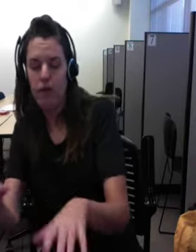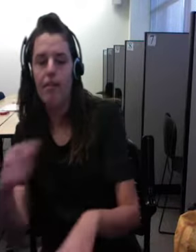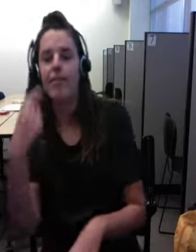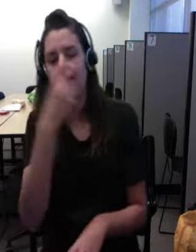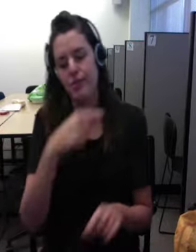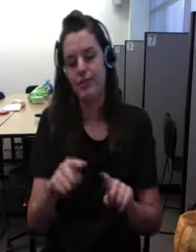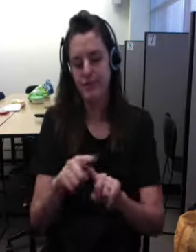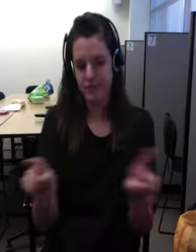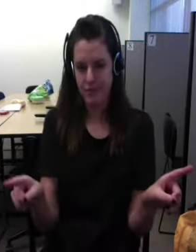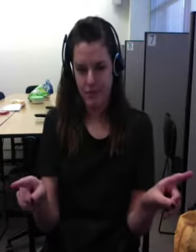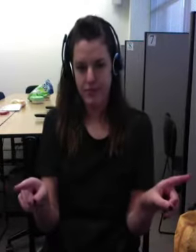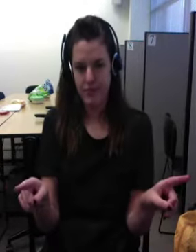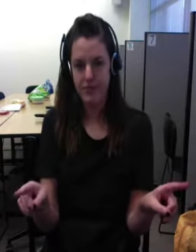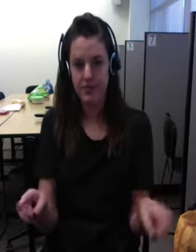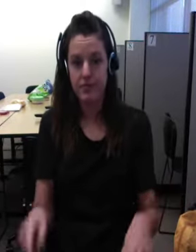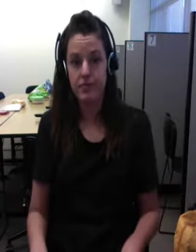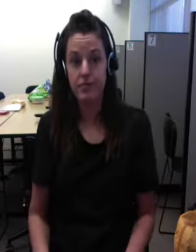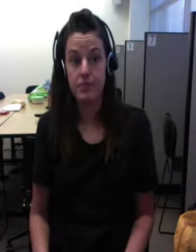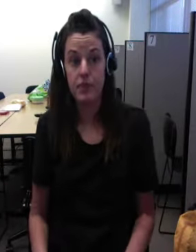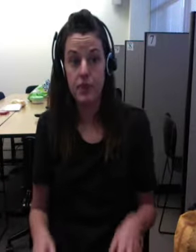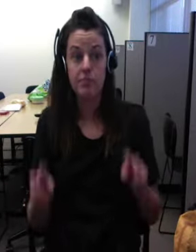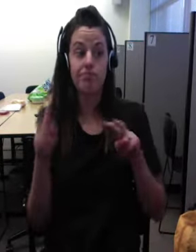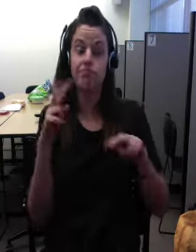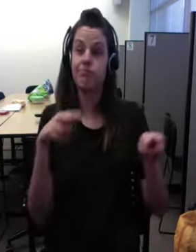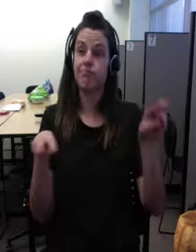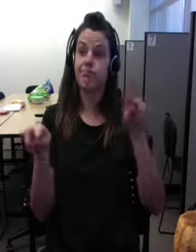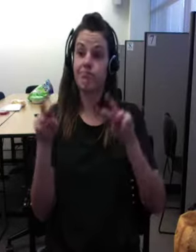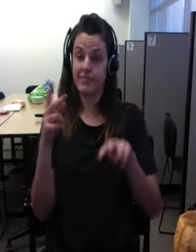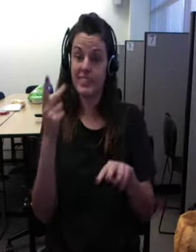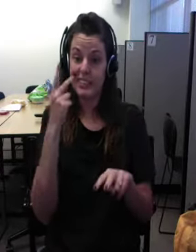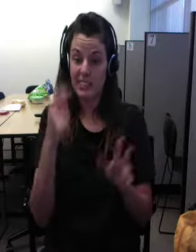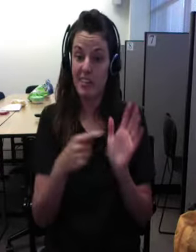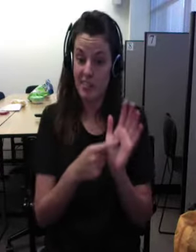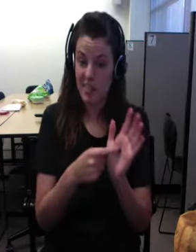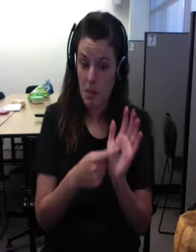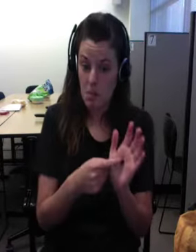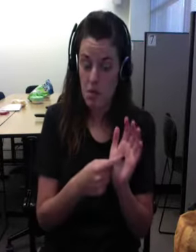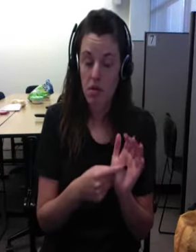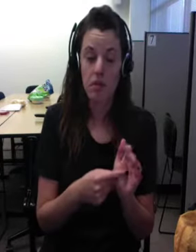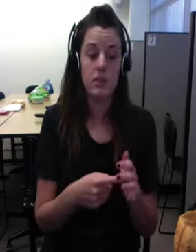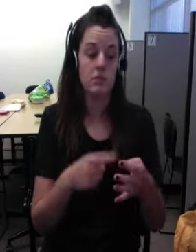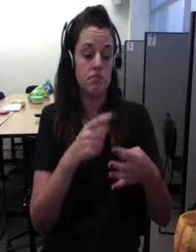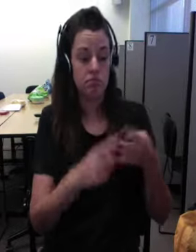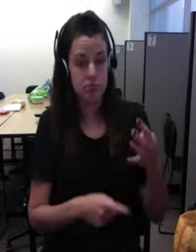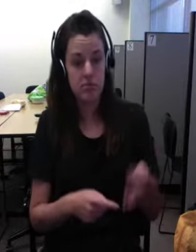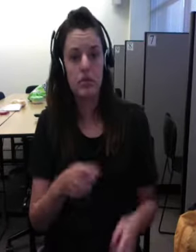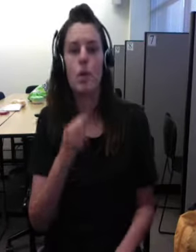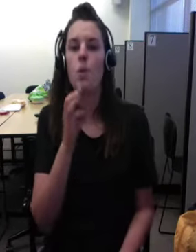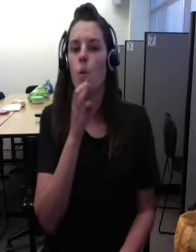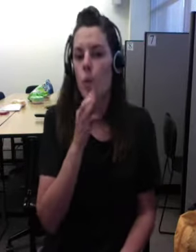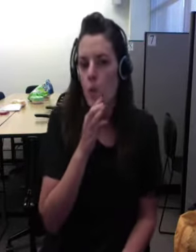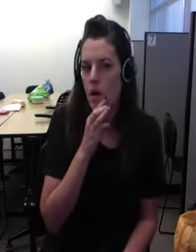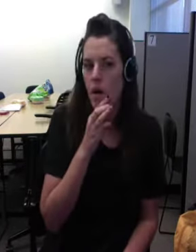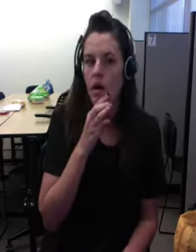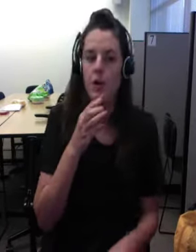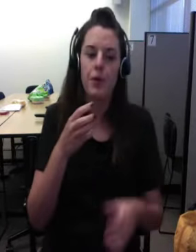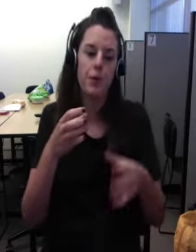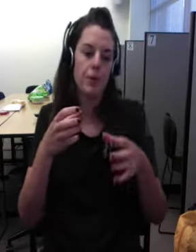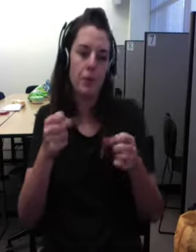You can find examples of liquids around you too. Water, milk, and juice are just some of the liquids you